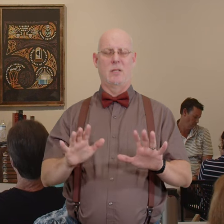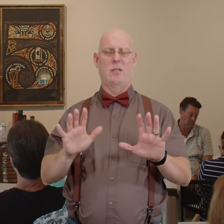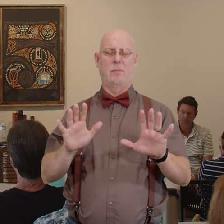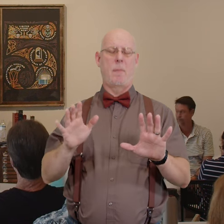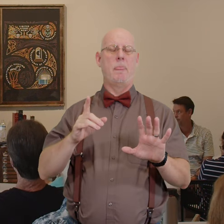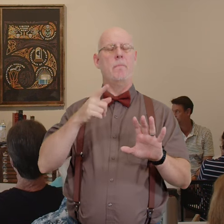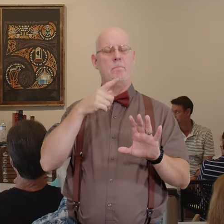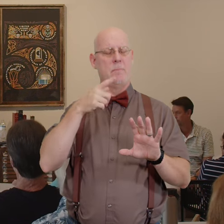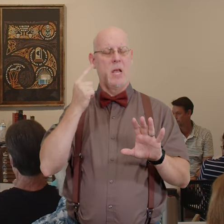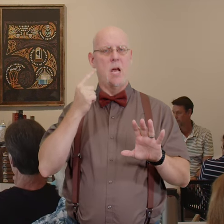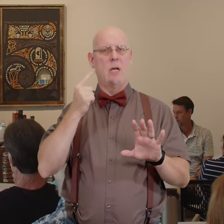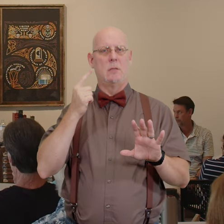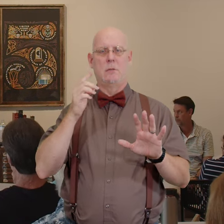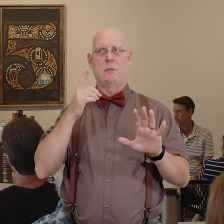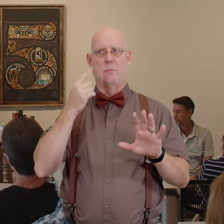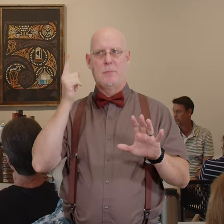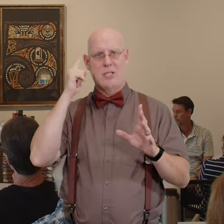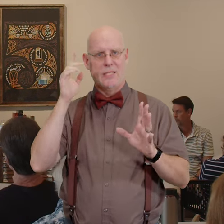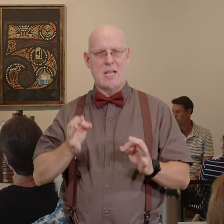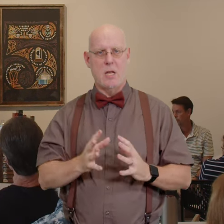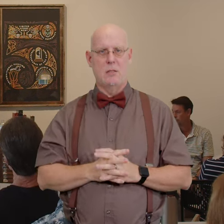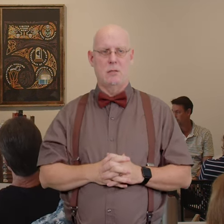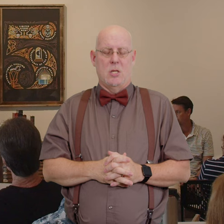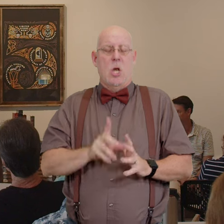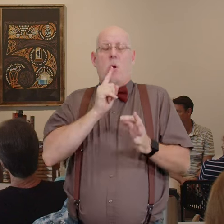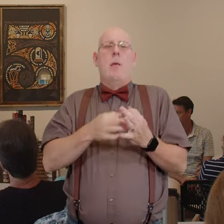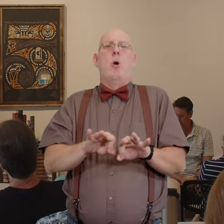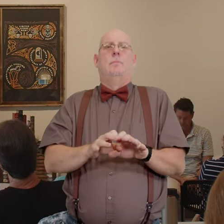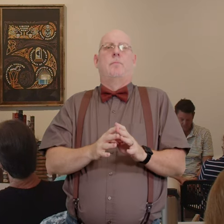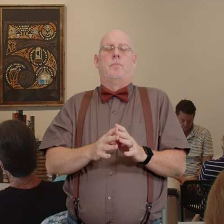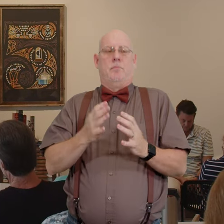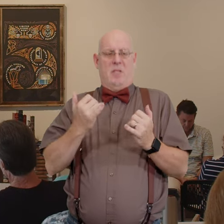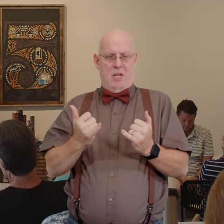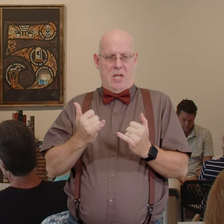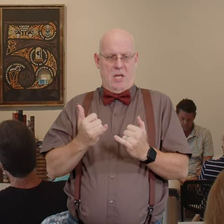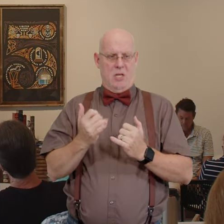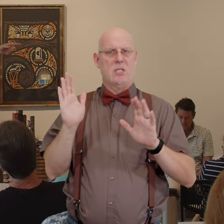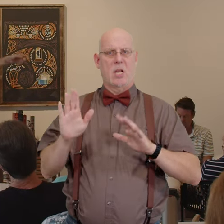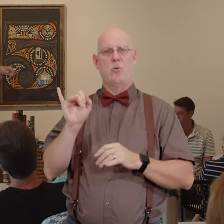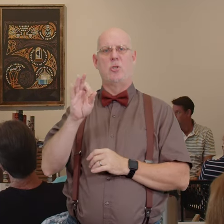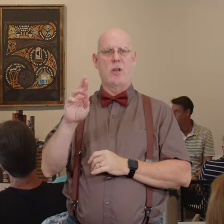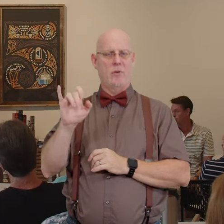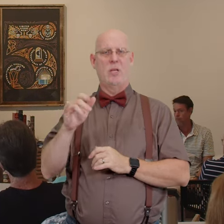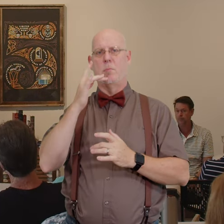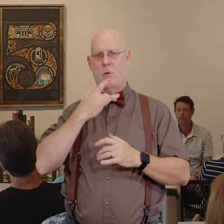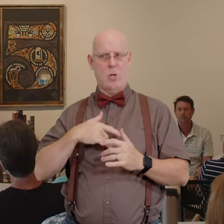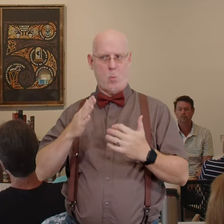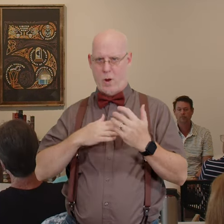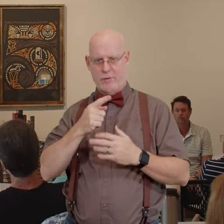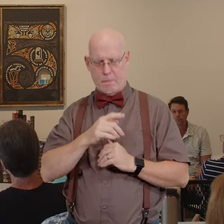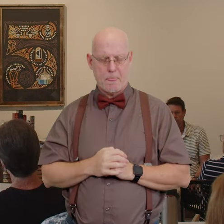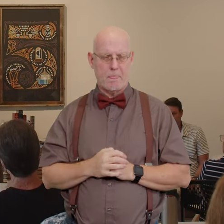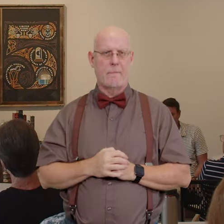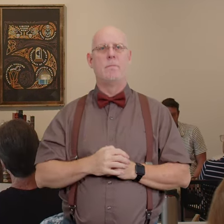And you're like, well, because he did. Like, this is really important. Today was, Sunday was Jeffrey's birthday, right, wherever